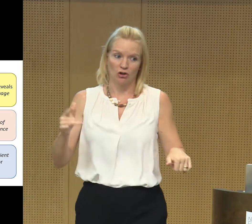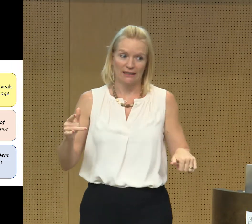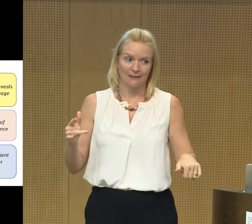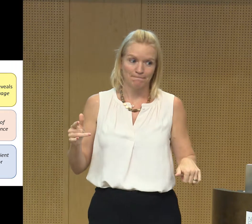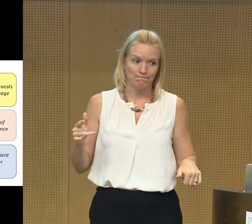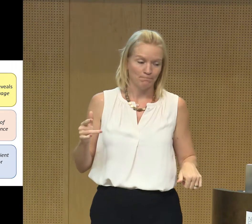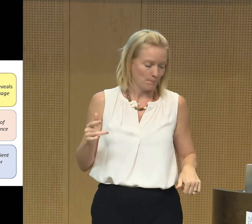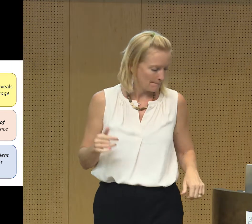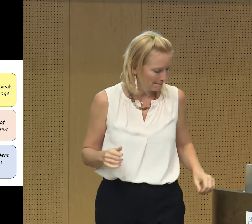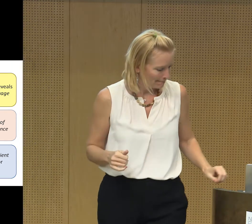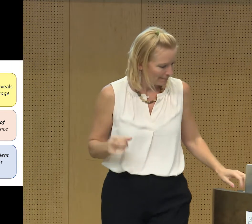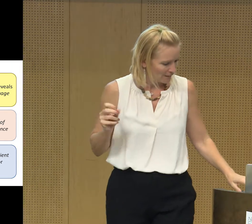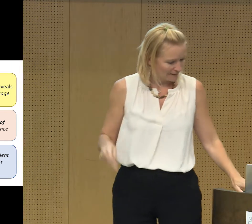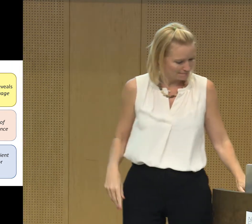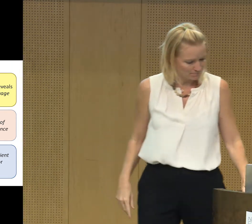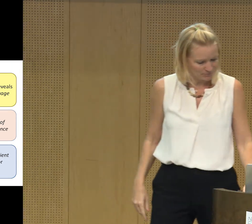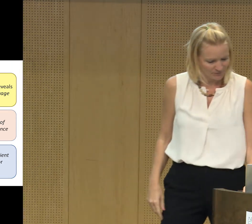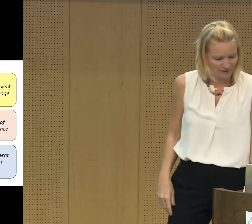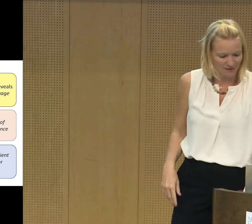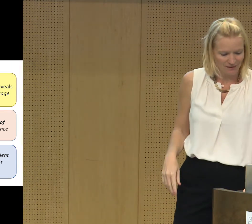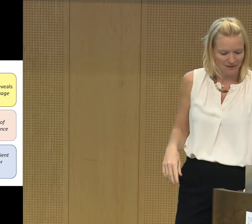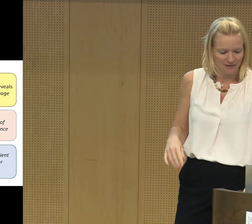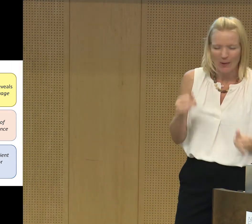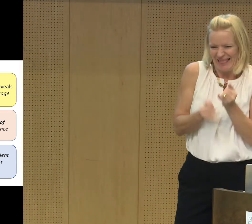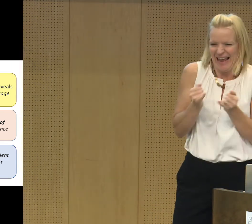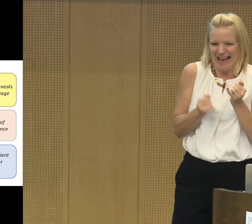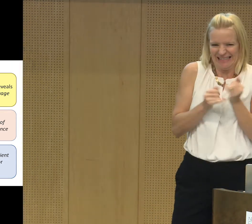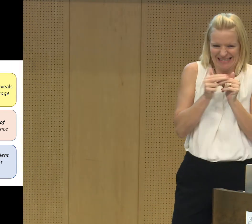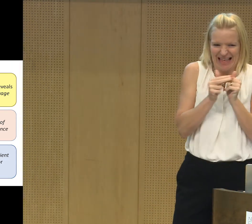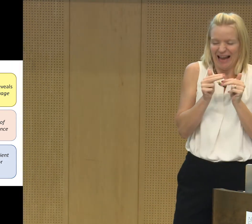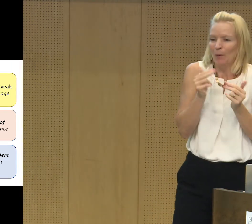The earlier they're exposed, the better they acquire the skills.